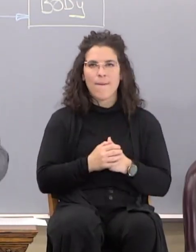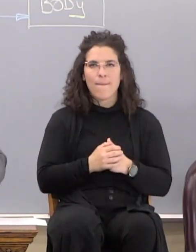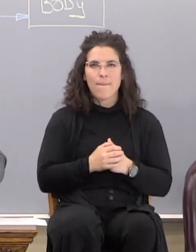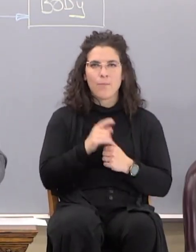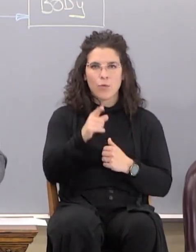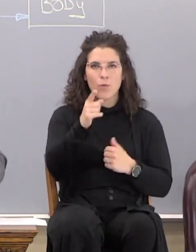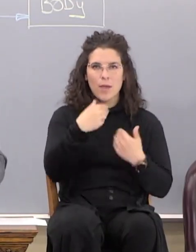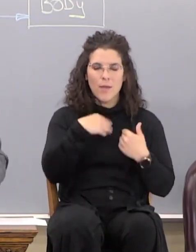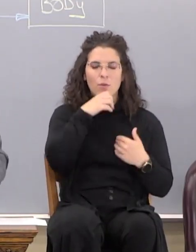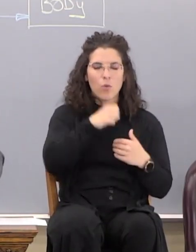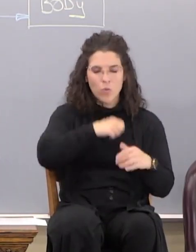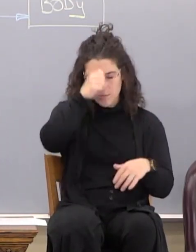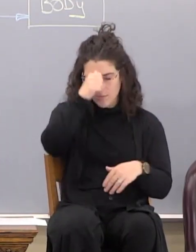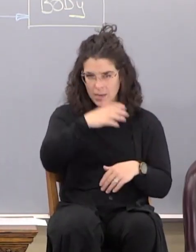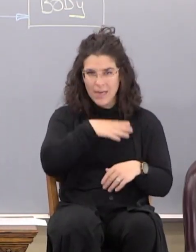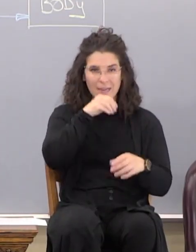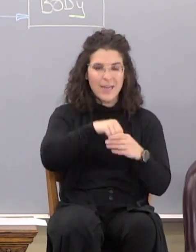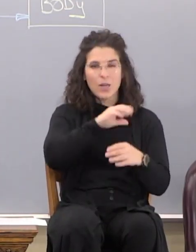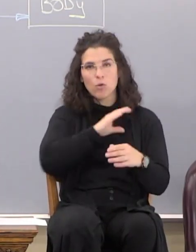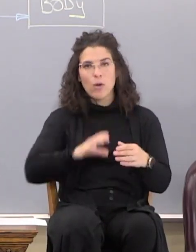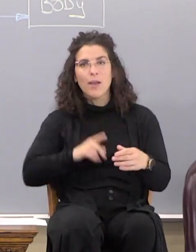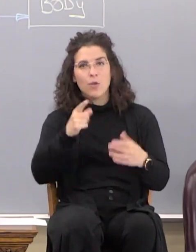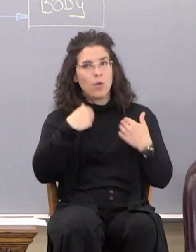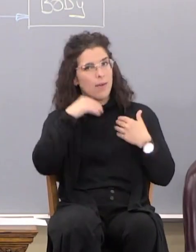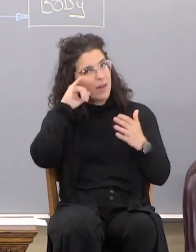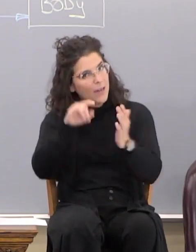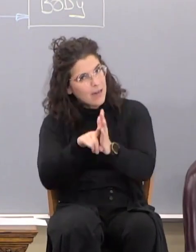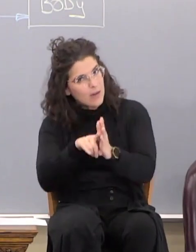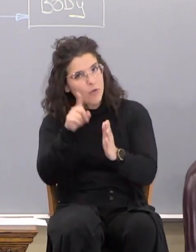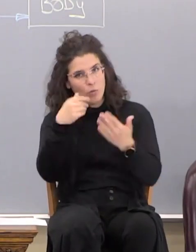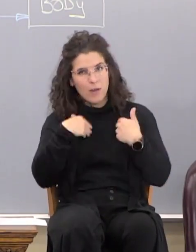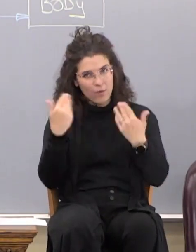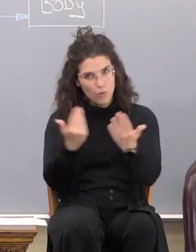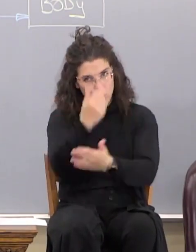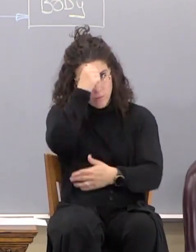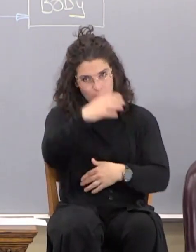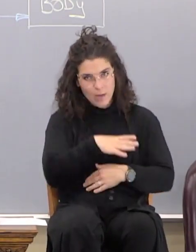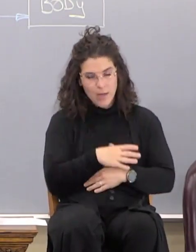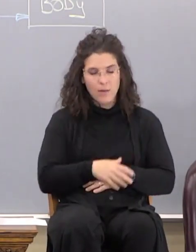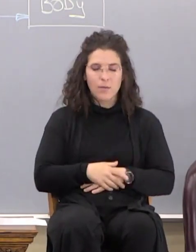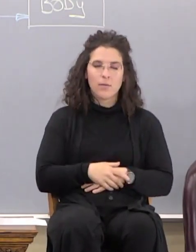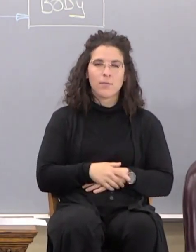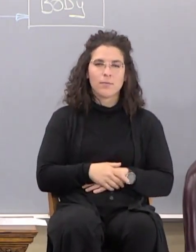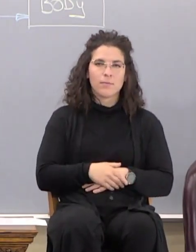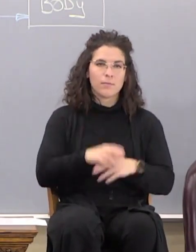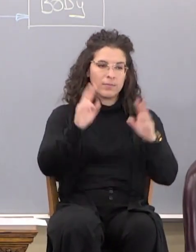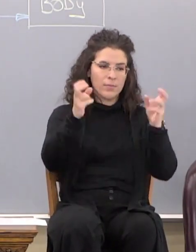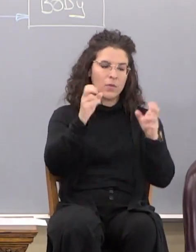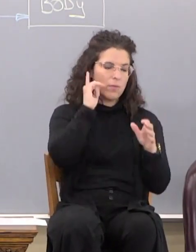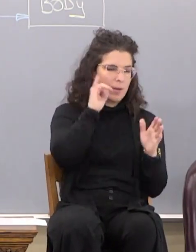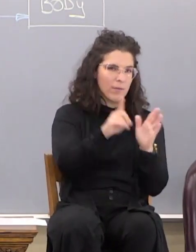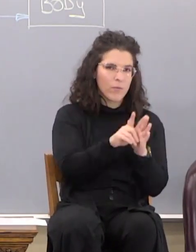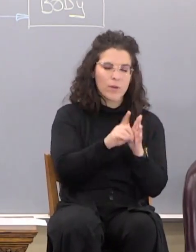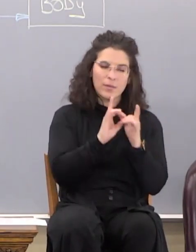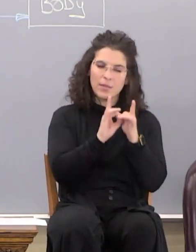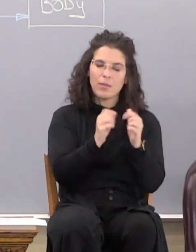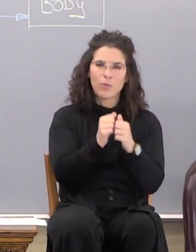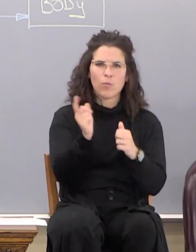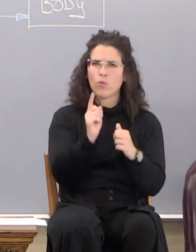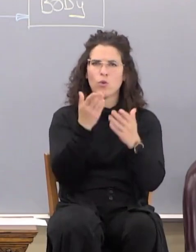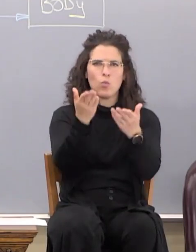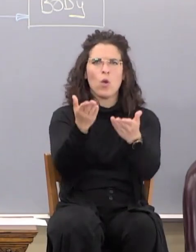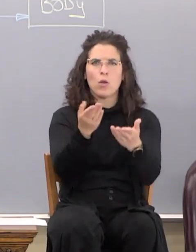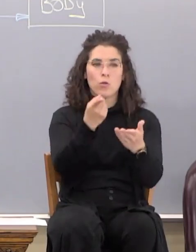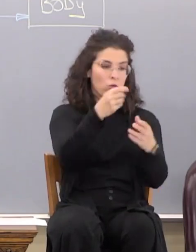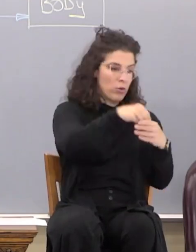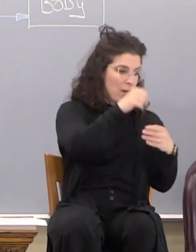an old man. In Christ, you have an identity. You got a new man. The issue of identification has to do with where are you?